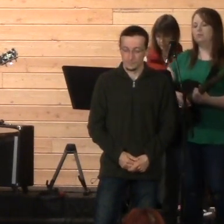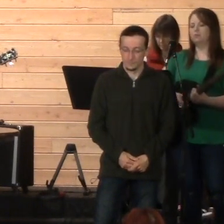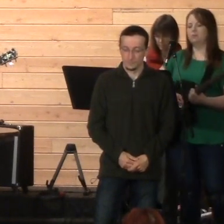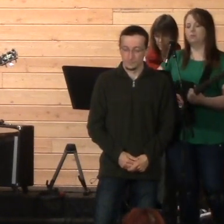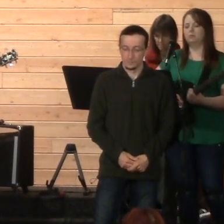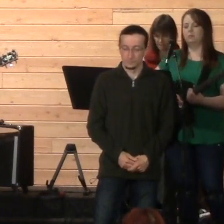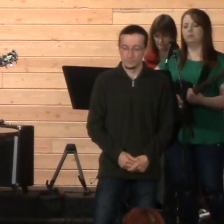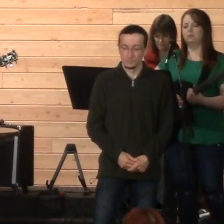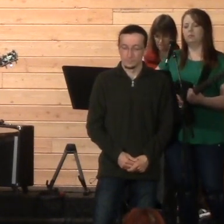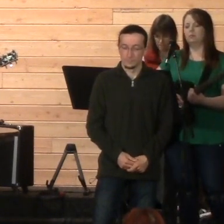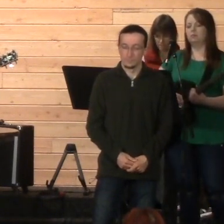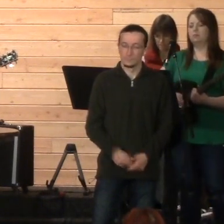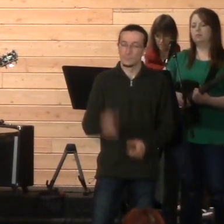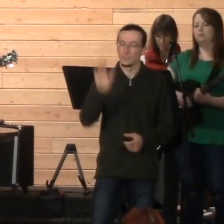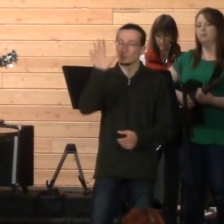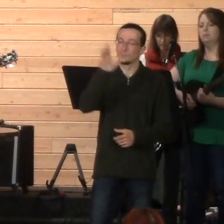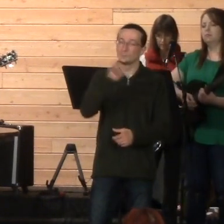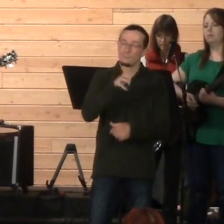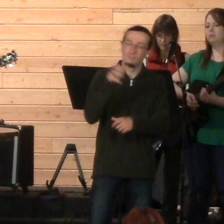Your power, your love,